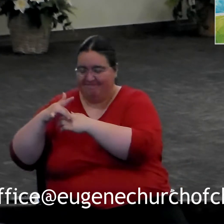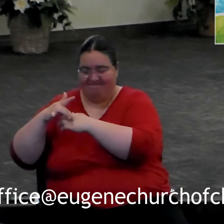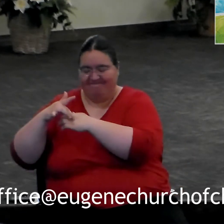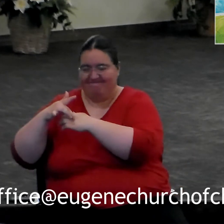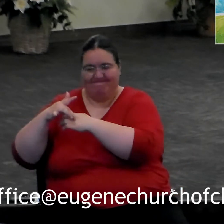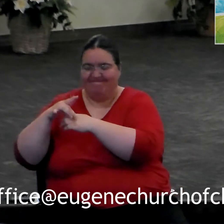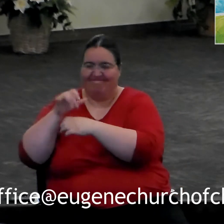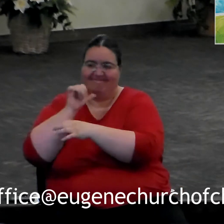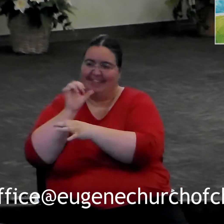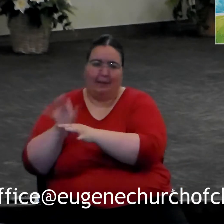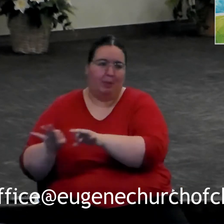place as that.